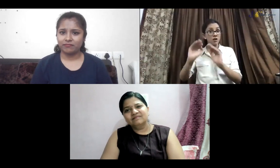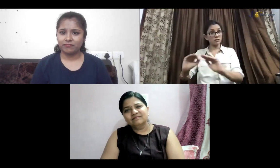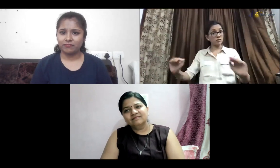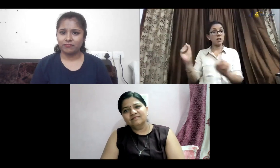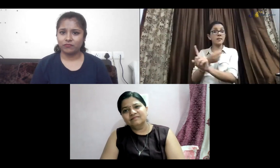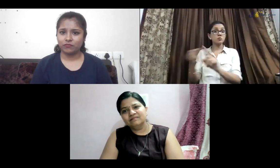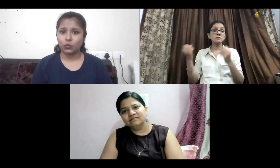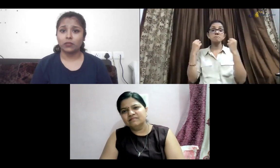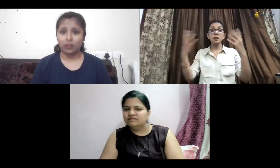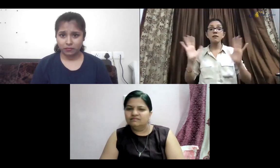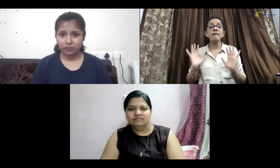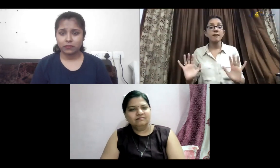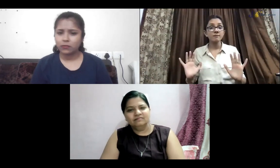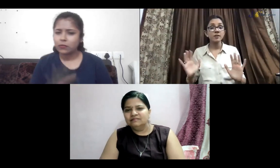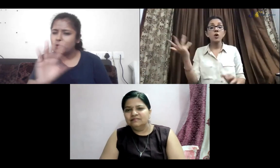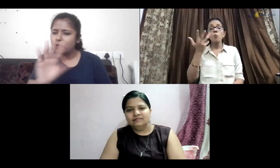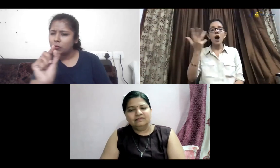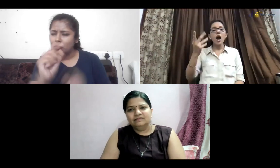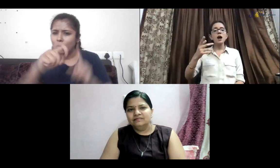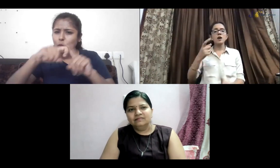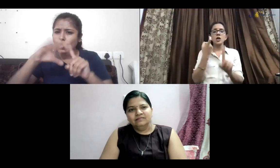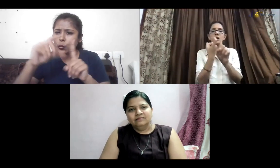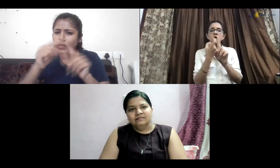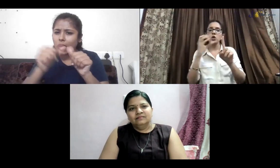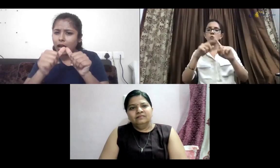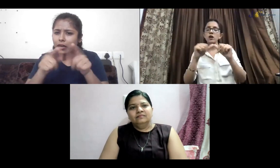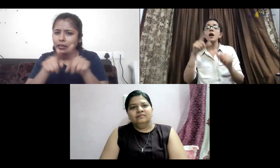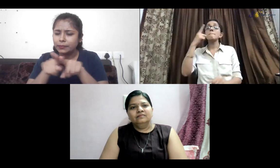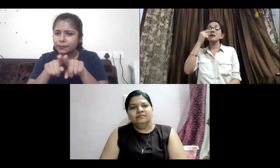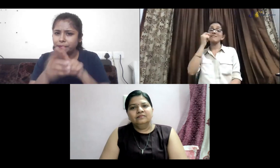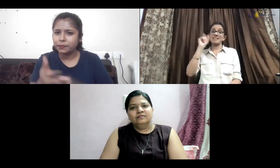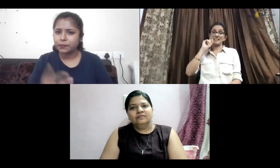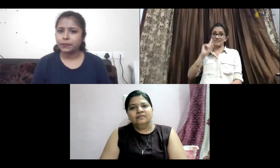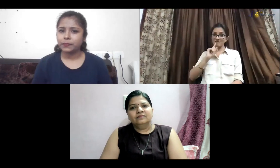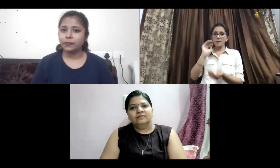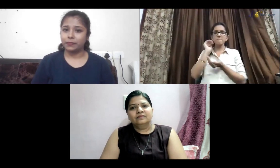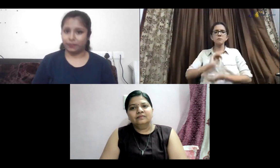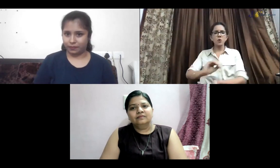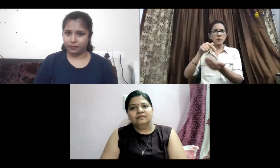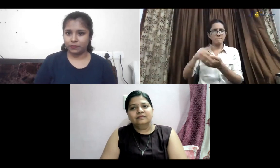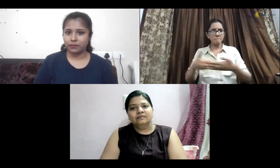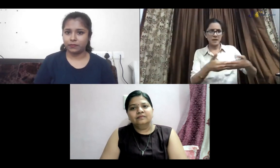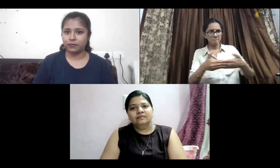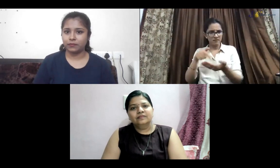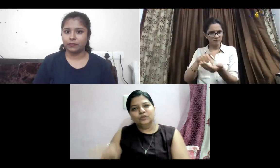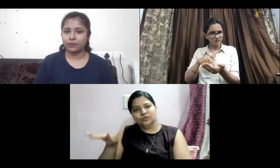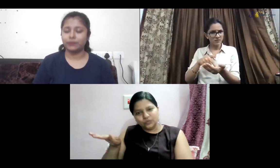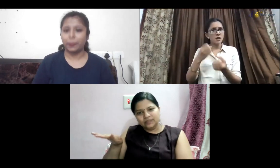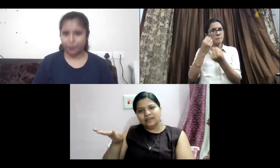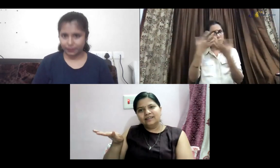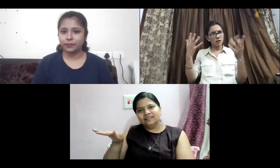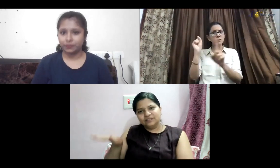home. Also in the CODA, kids of uh, Deaf adults. deaf adults. CODA means father mother deaf, but they